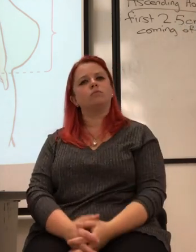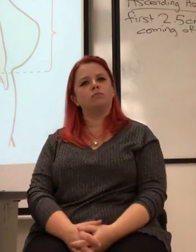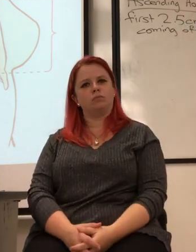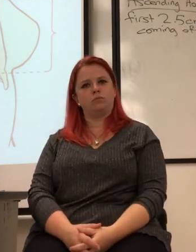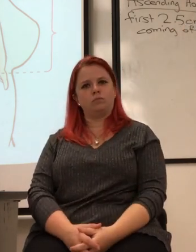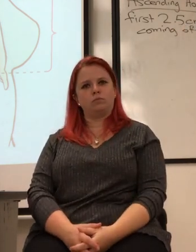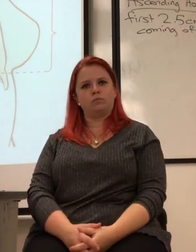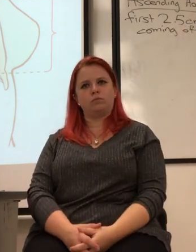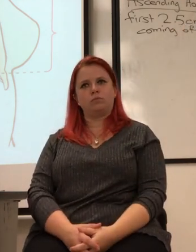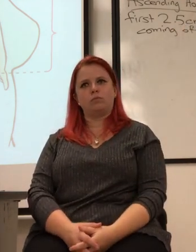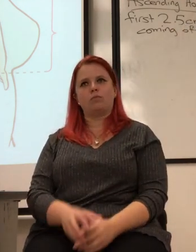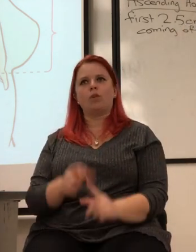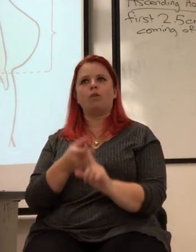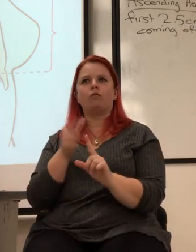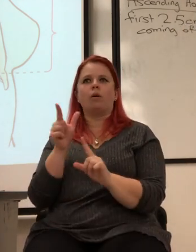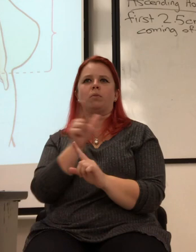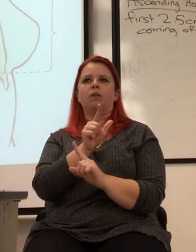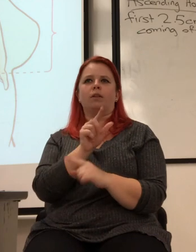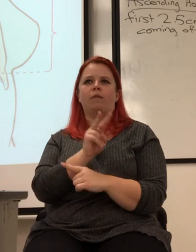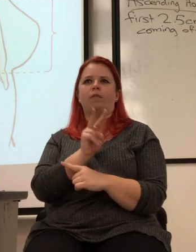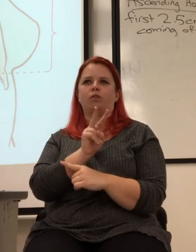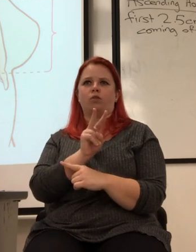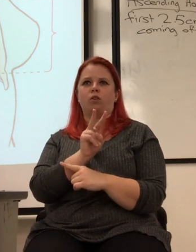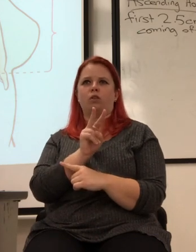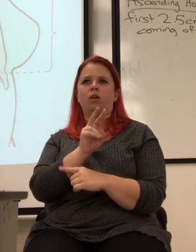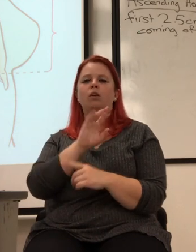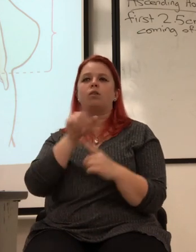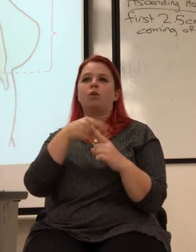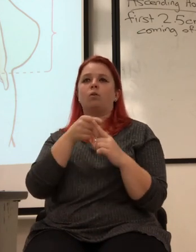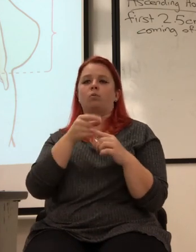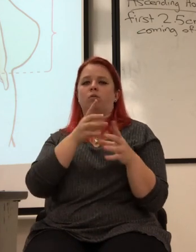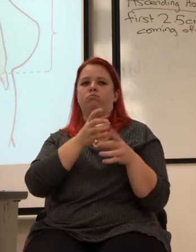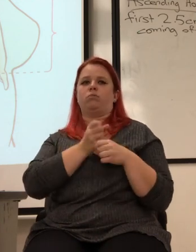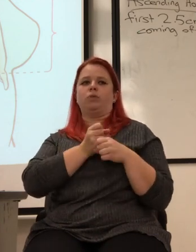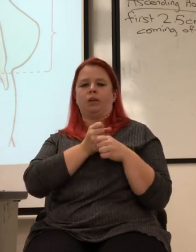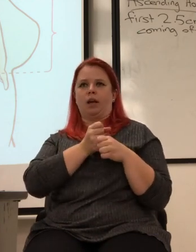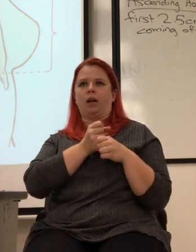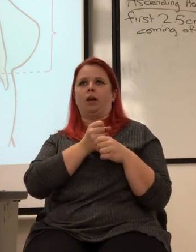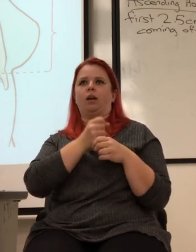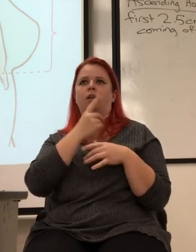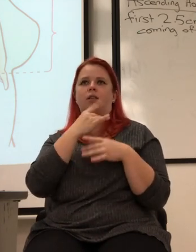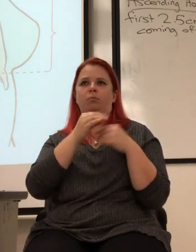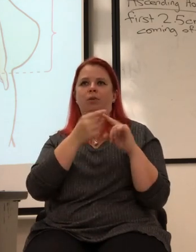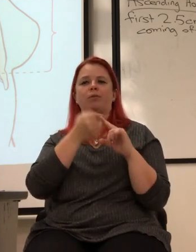Off LV, the left ventricle. Now that's what it's receiving blood from if the aortic